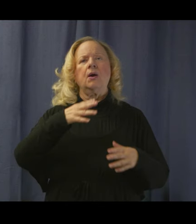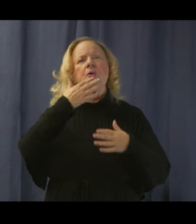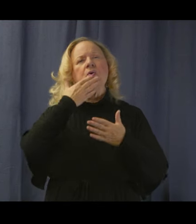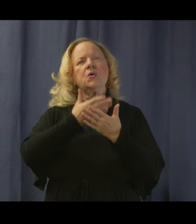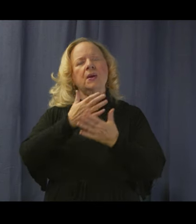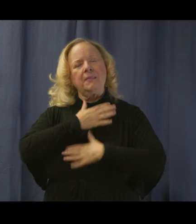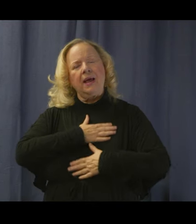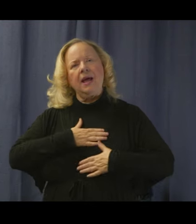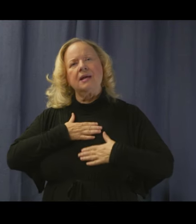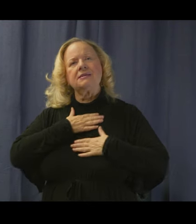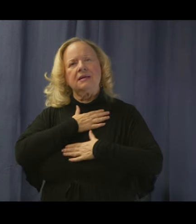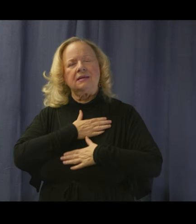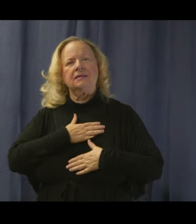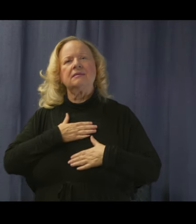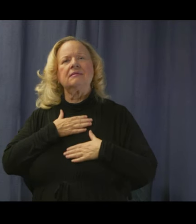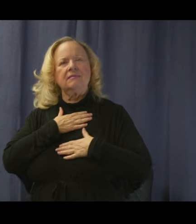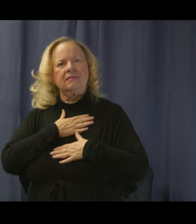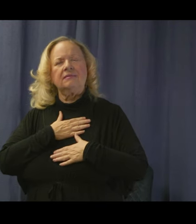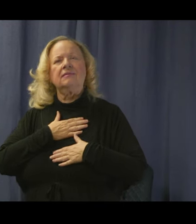hine mato.